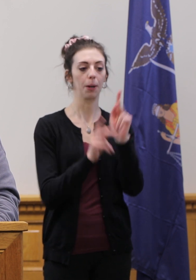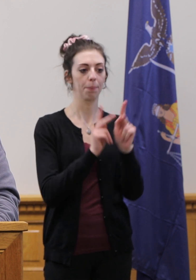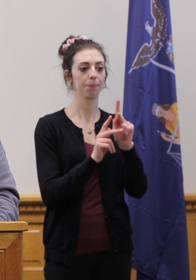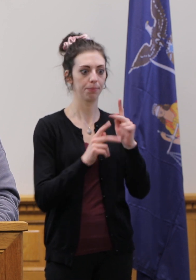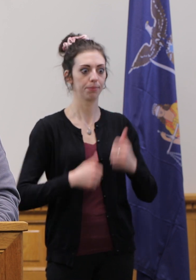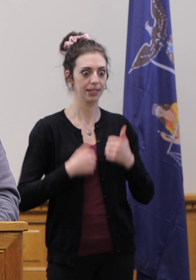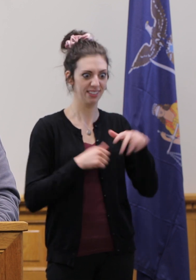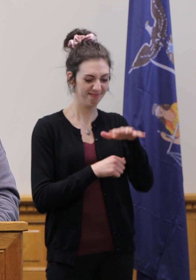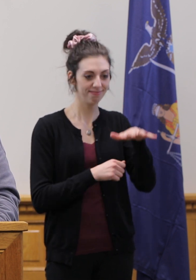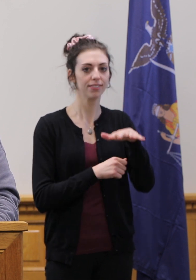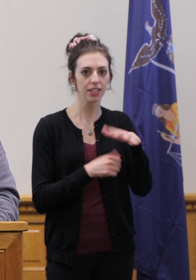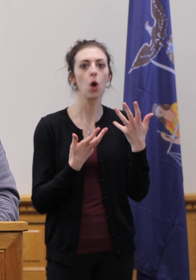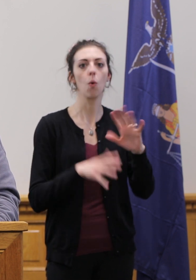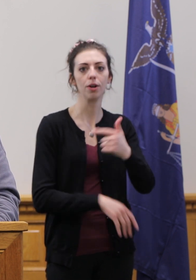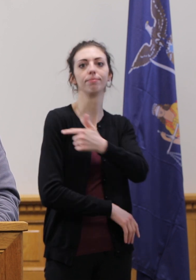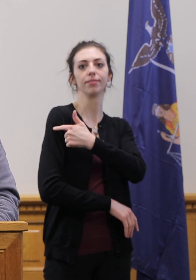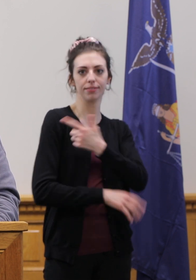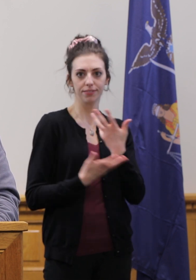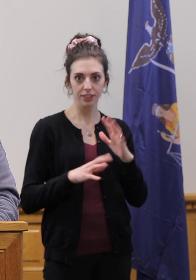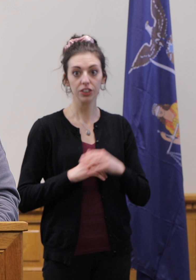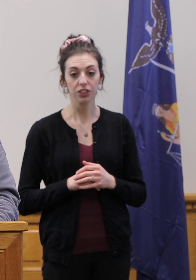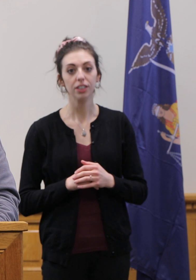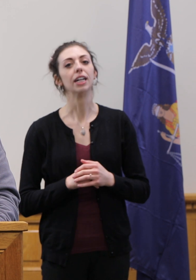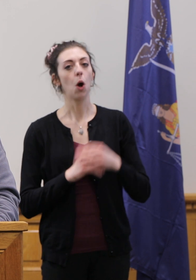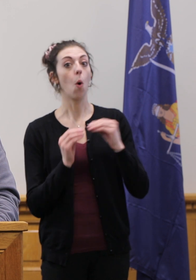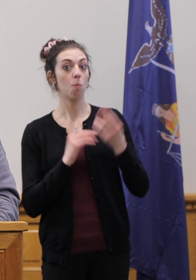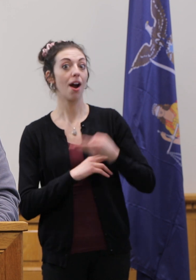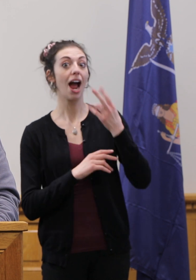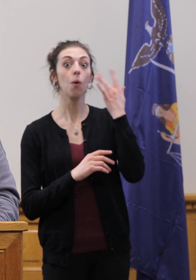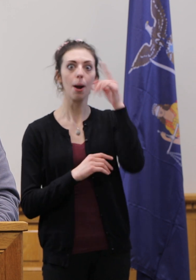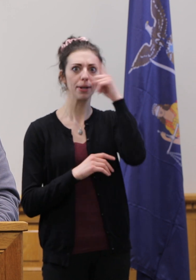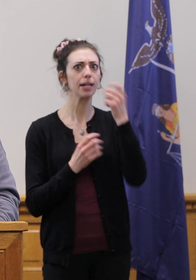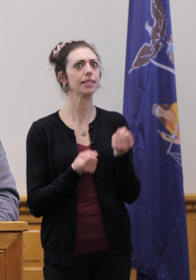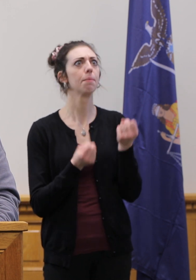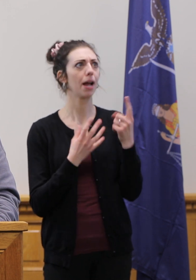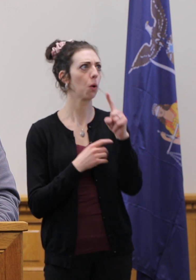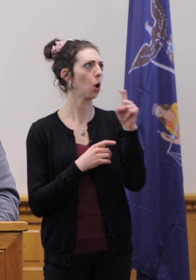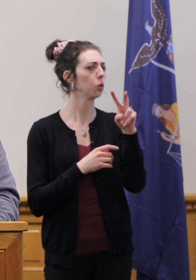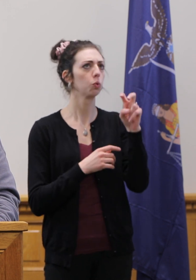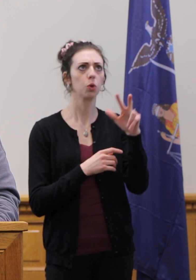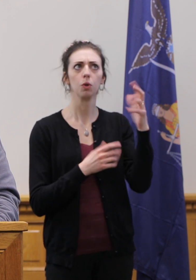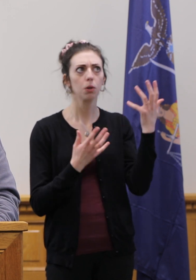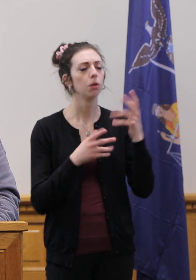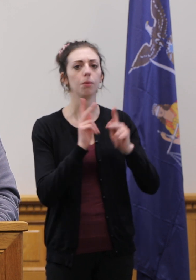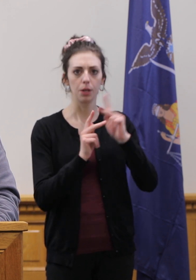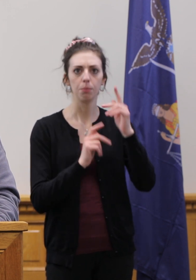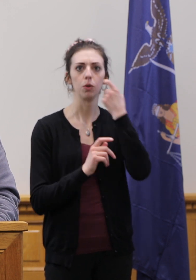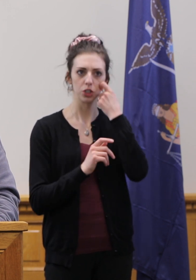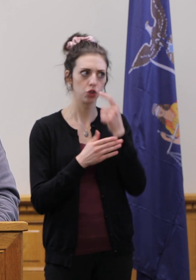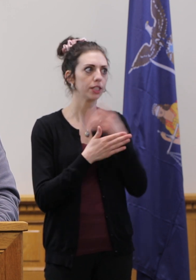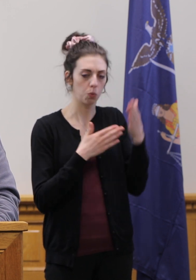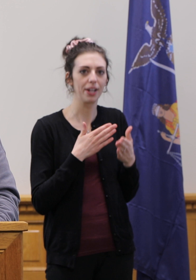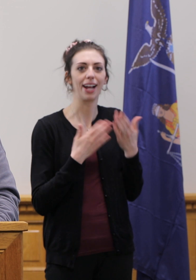COVID vaccine. It's higher today because several hundred more people received their vaccines over the weekend. The